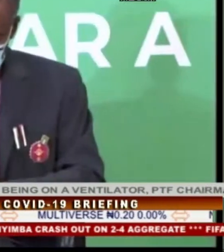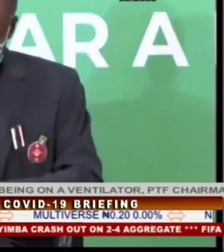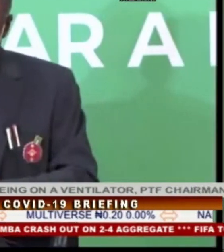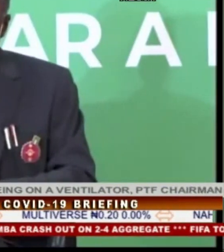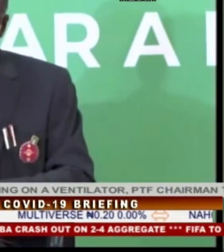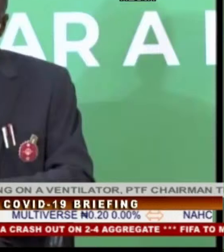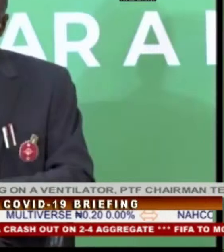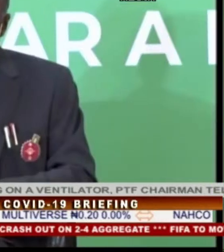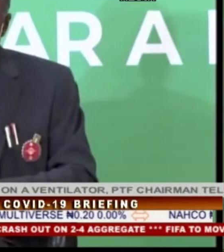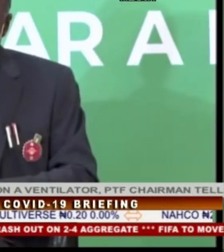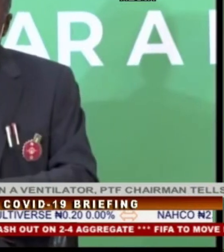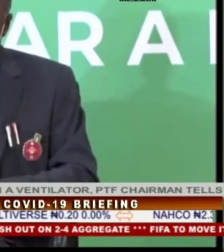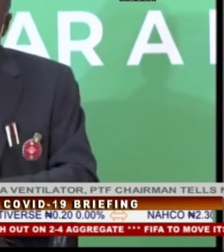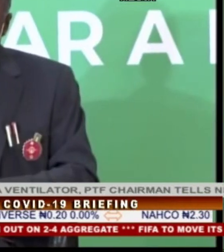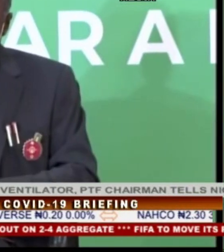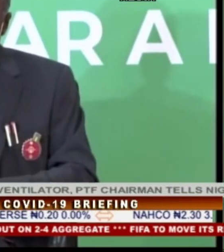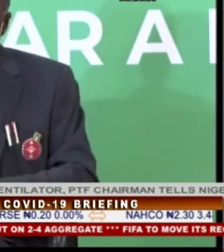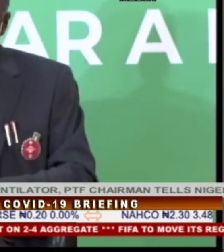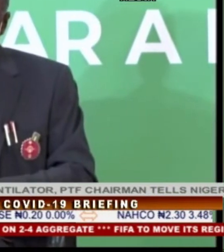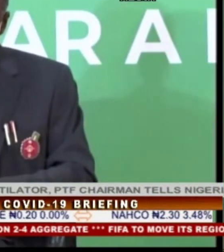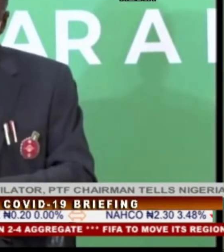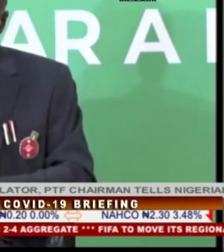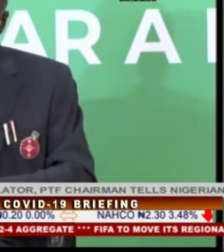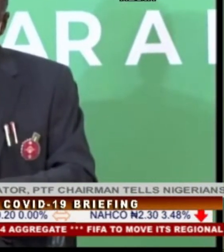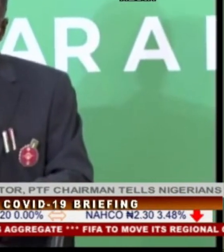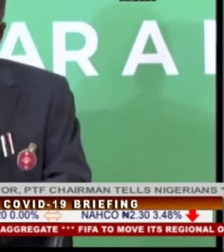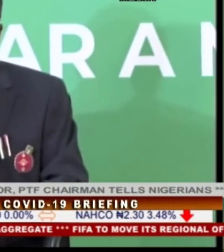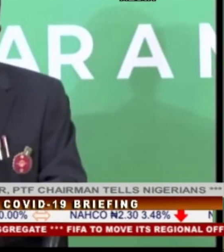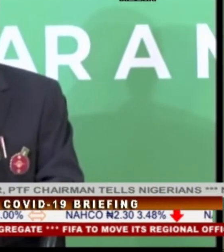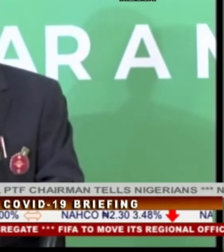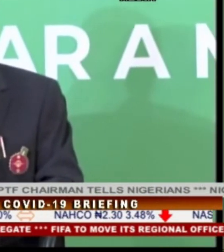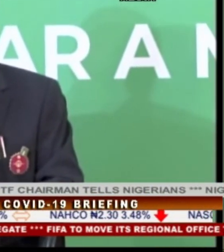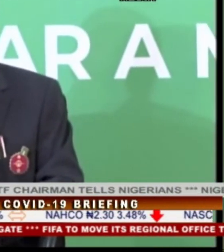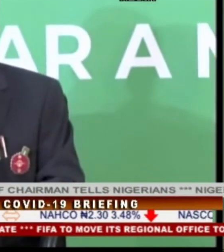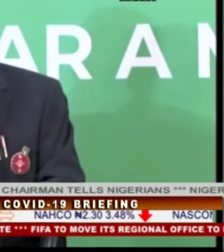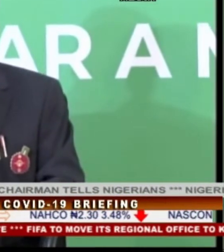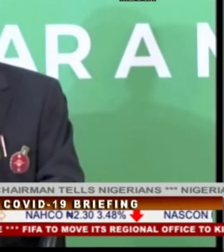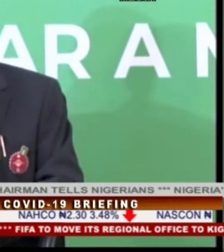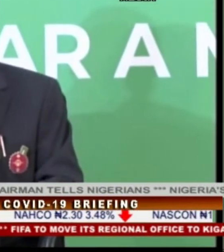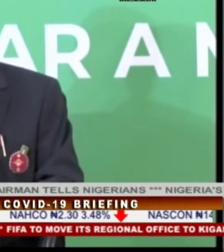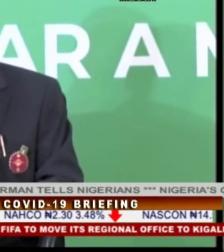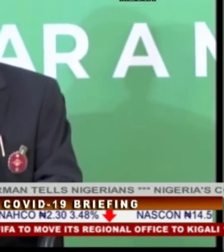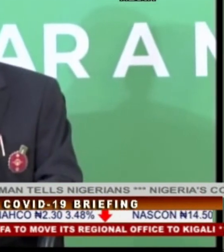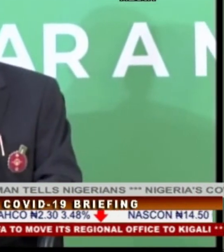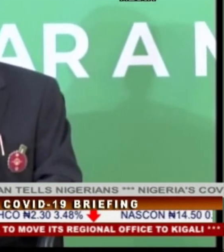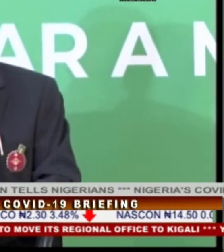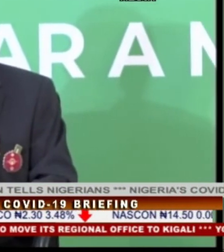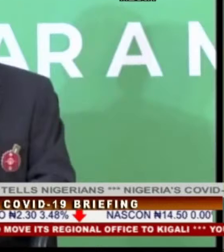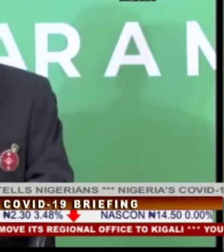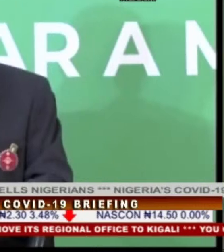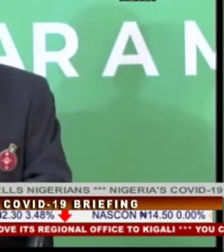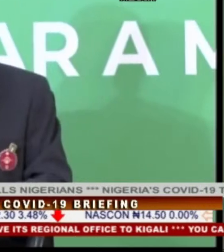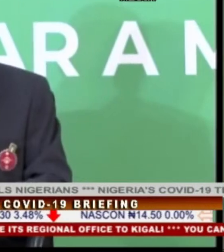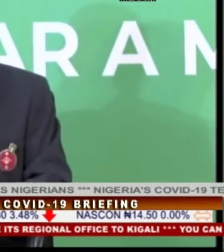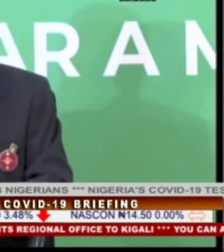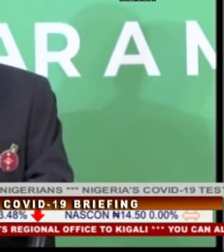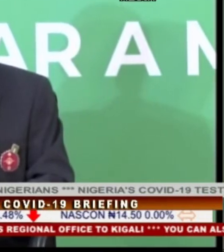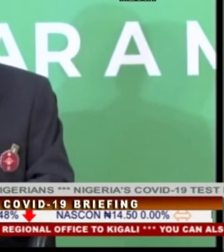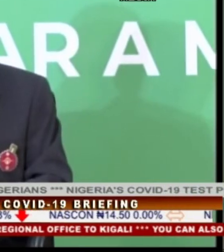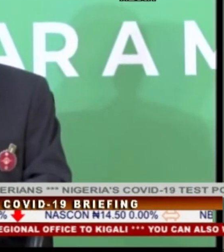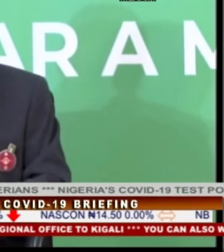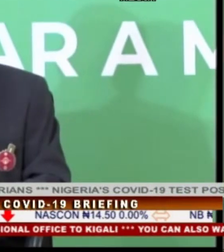So we are at a tipping point. My appeal to Nigerians is that we must arrest this transmission,